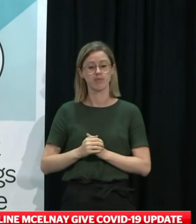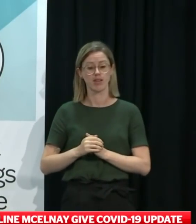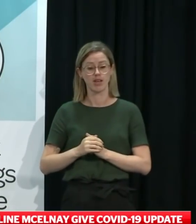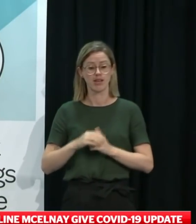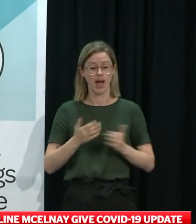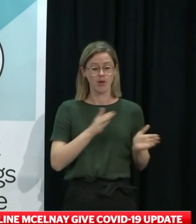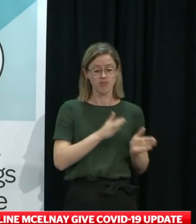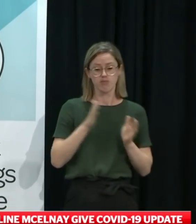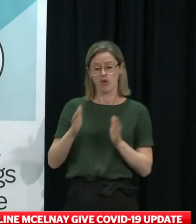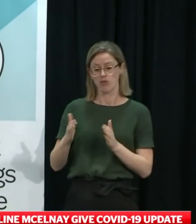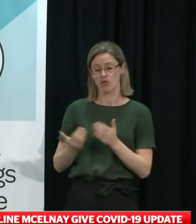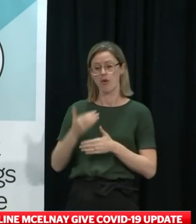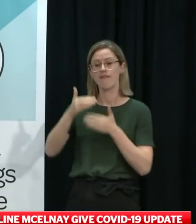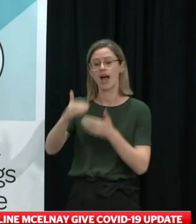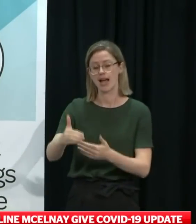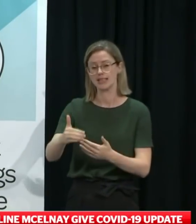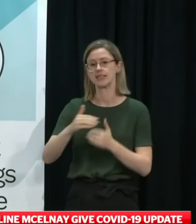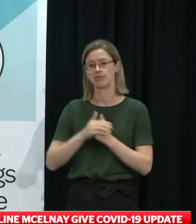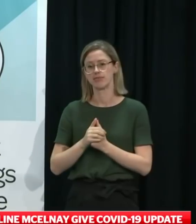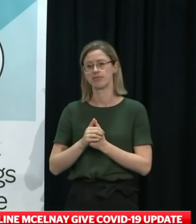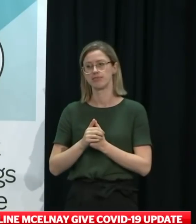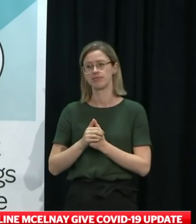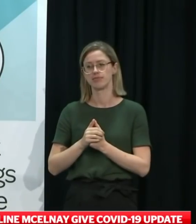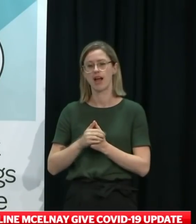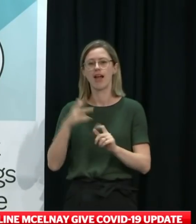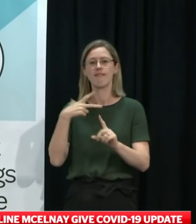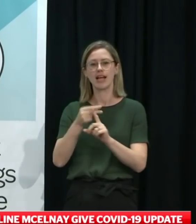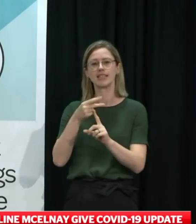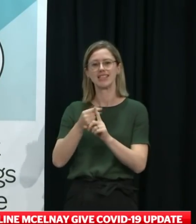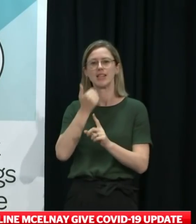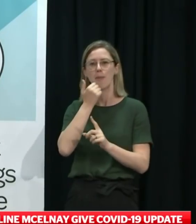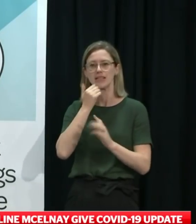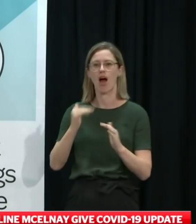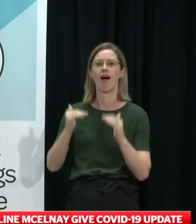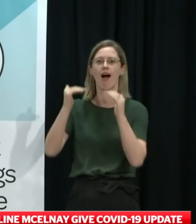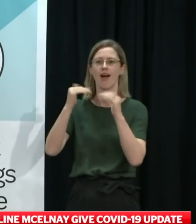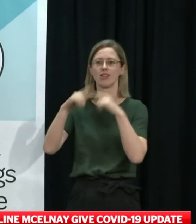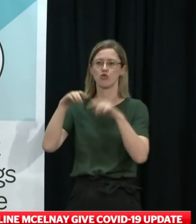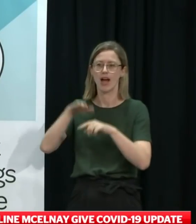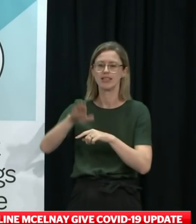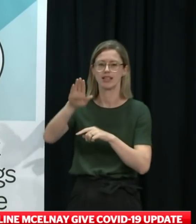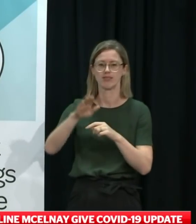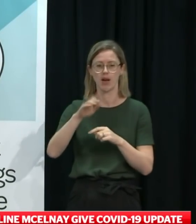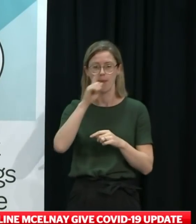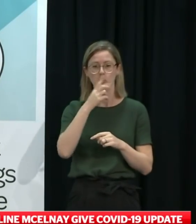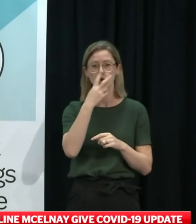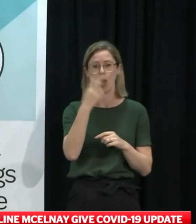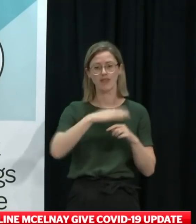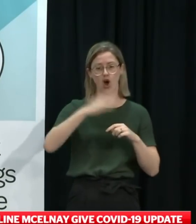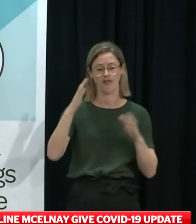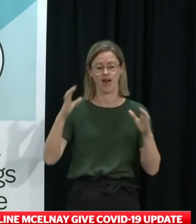next phase, critically we do so with high and rising vaccination levels. Of the eligible population, we now